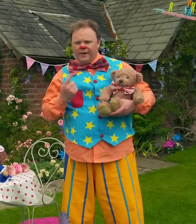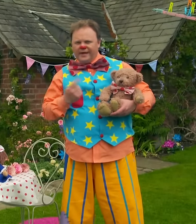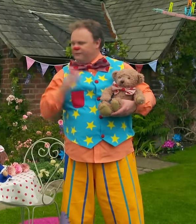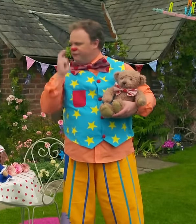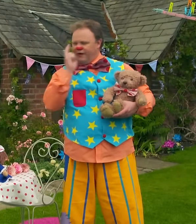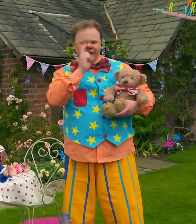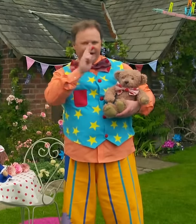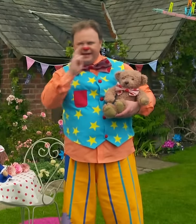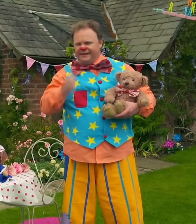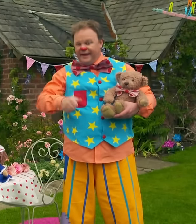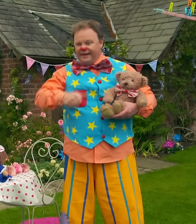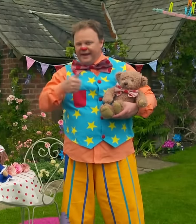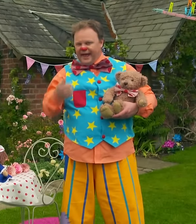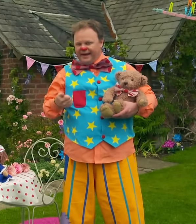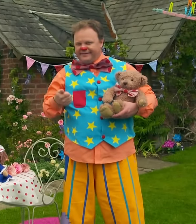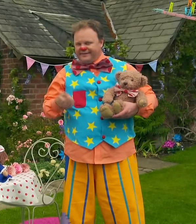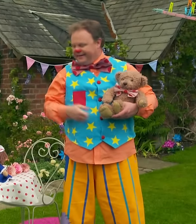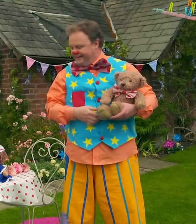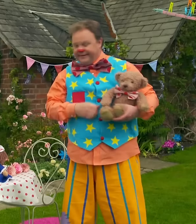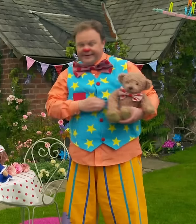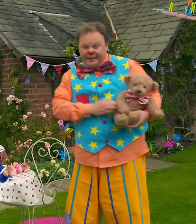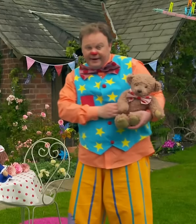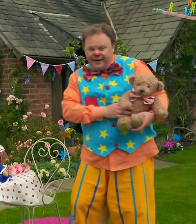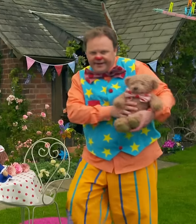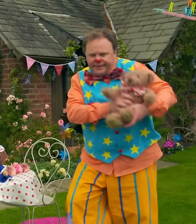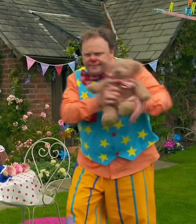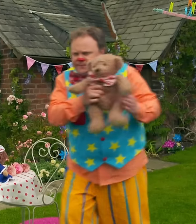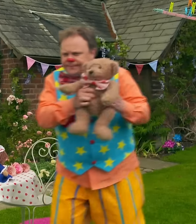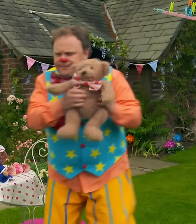can find next. Come on.